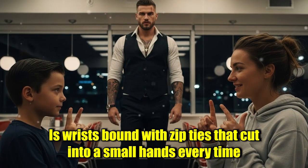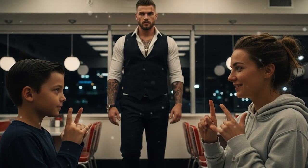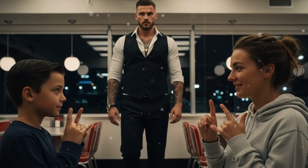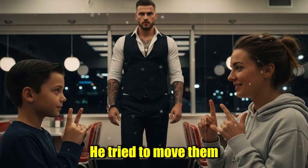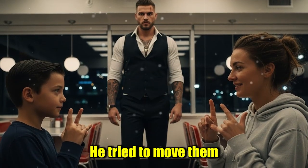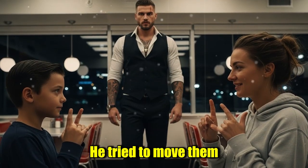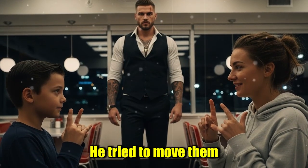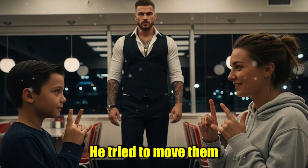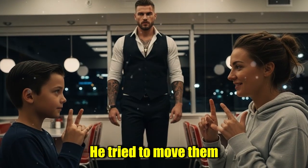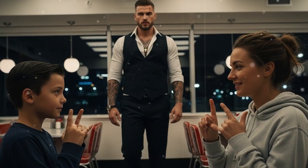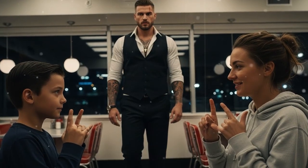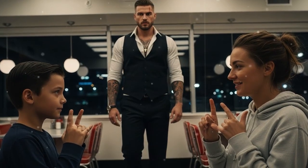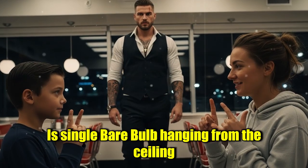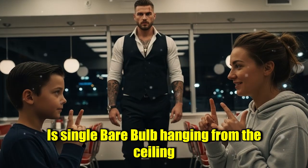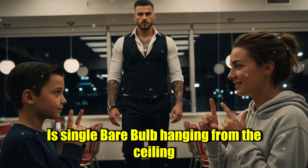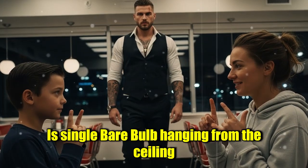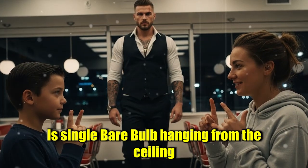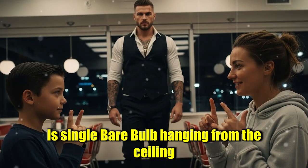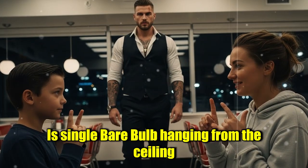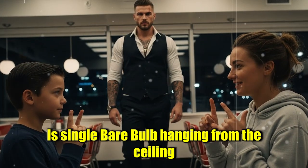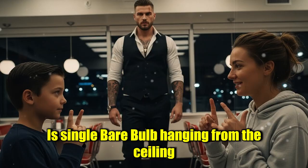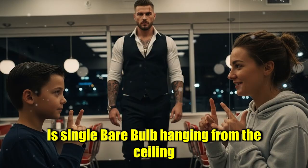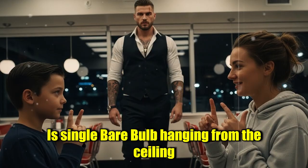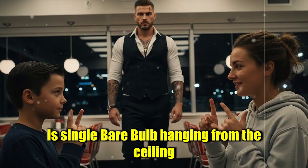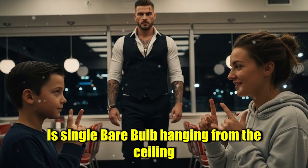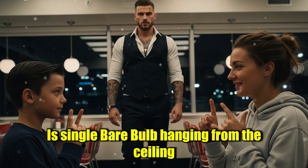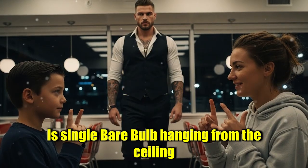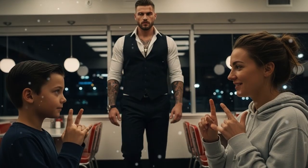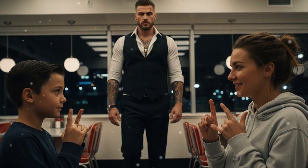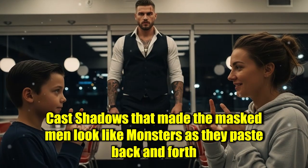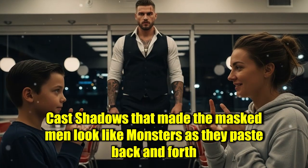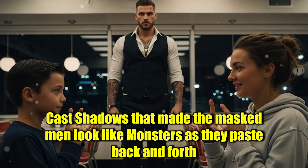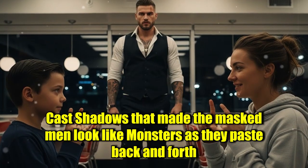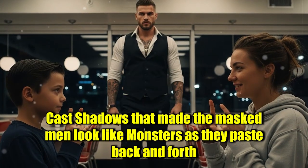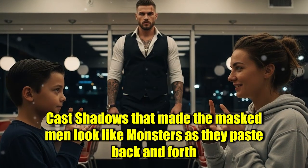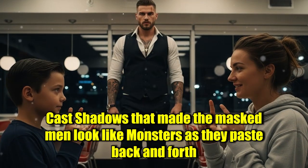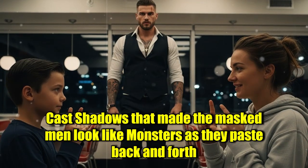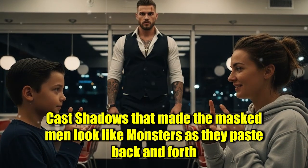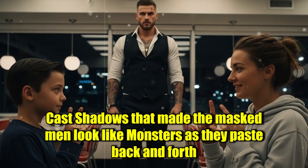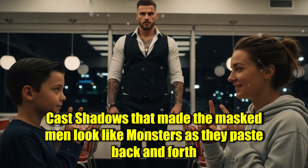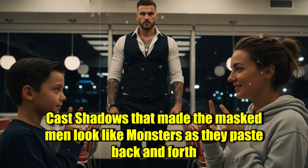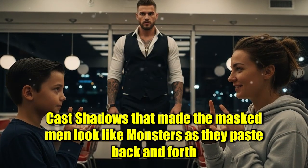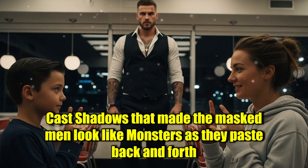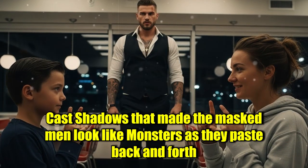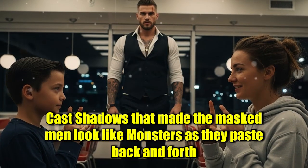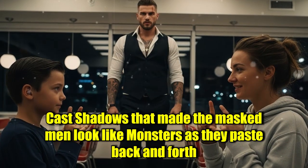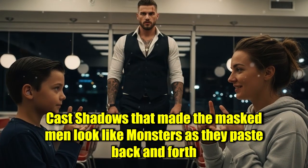time he tried to move them. The single bare bulb hanging from the ceiling cast harsh shadows that made the masked men look like monsters as